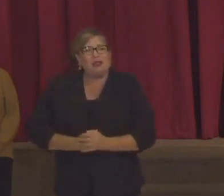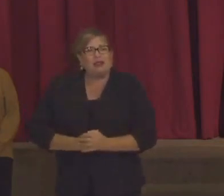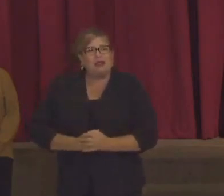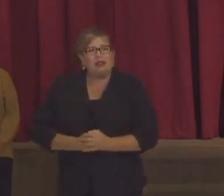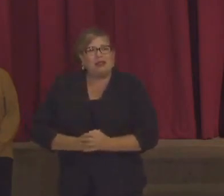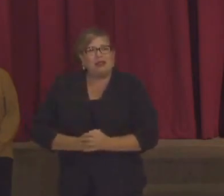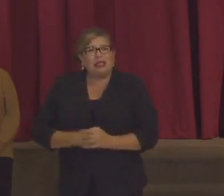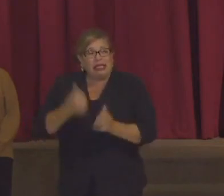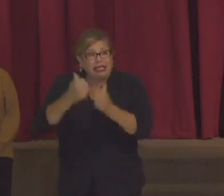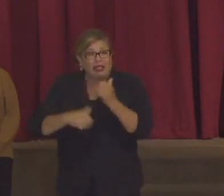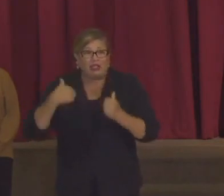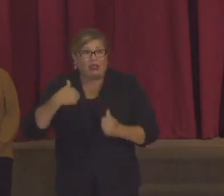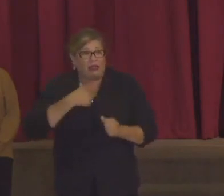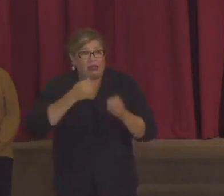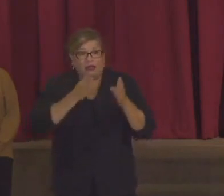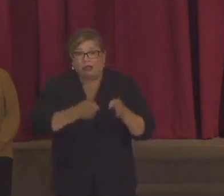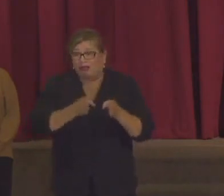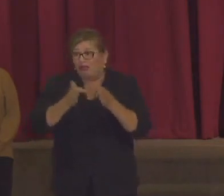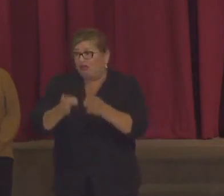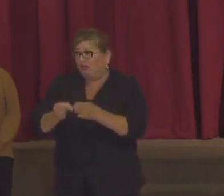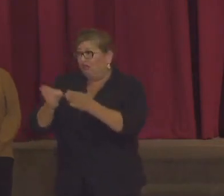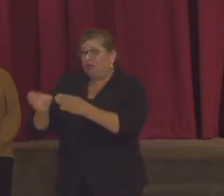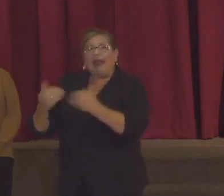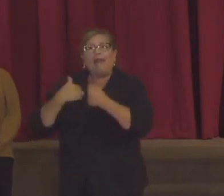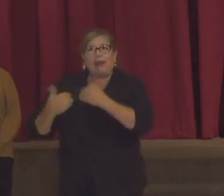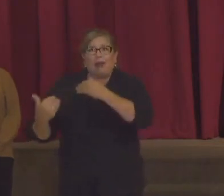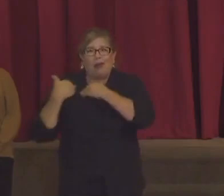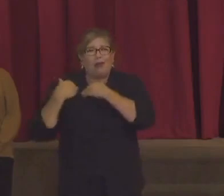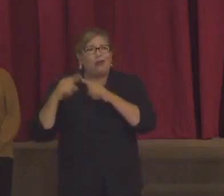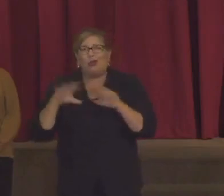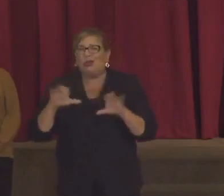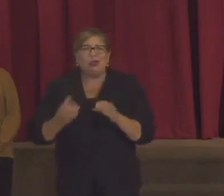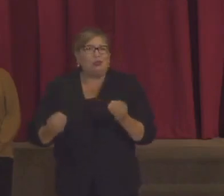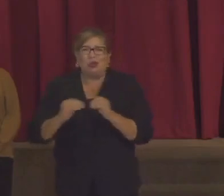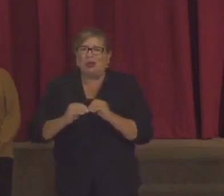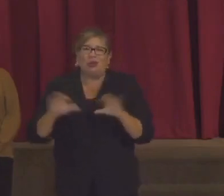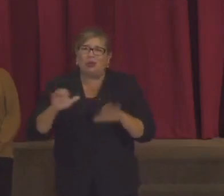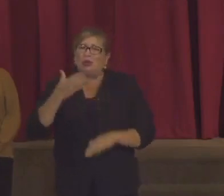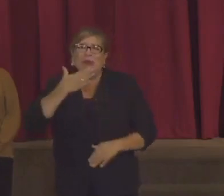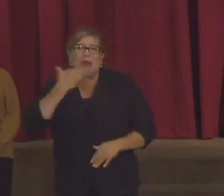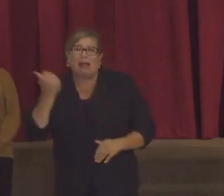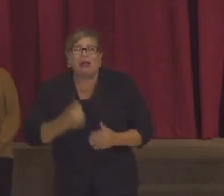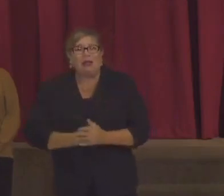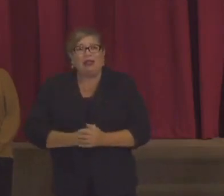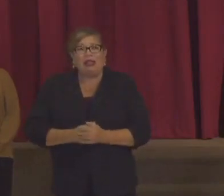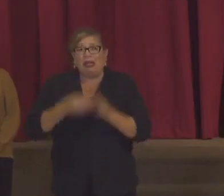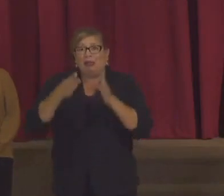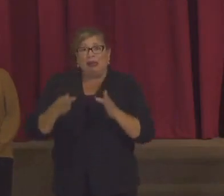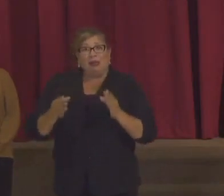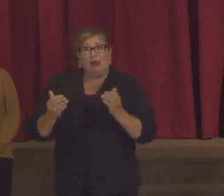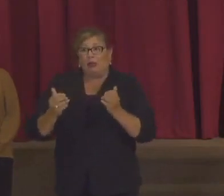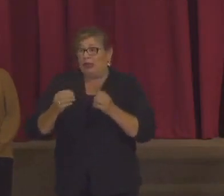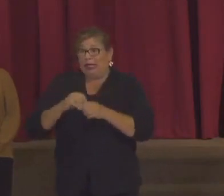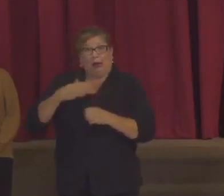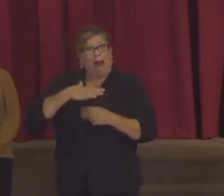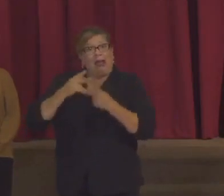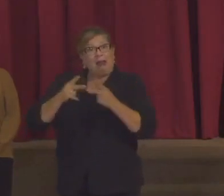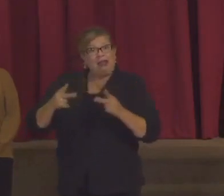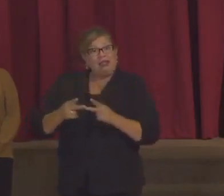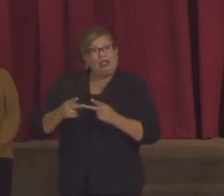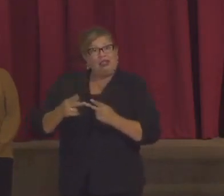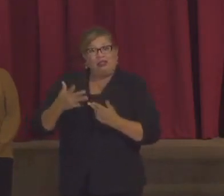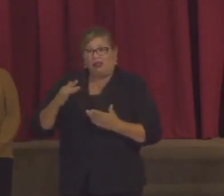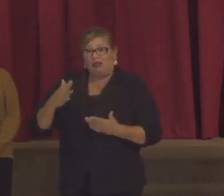Each and every one of us has an obligation to do more and better. And folks in my position, more still. I get